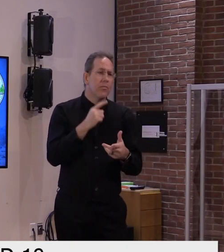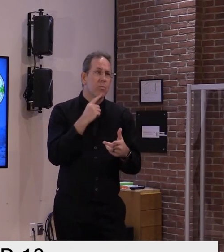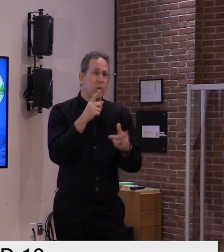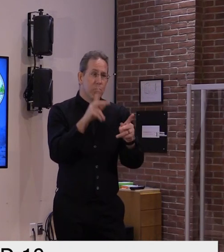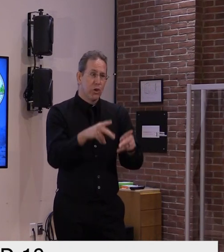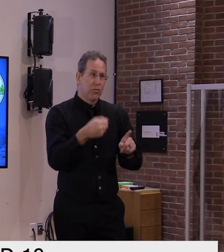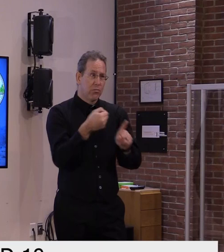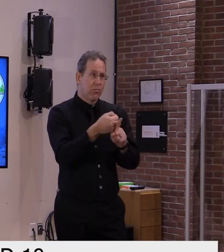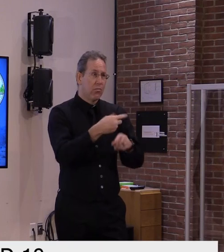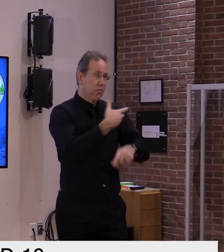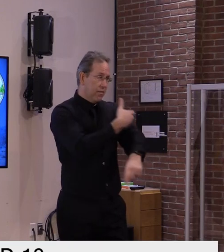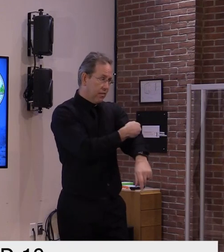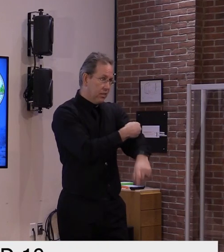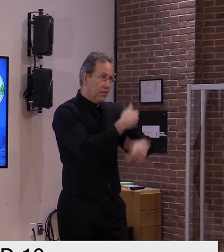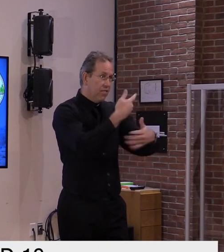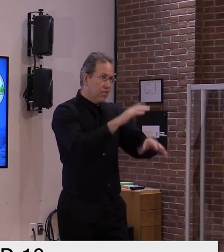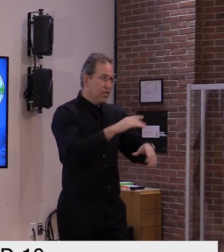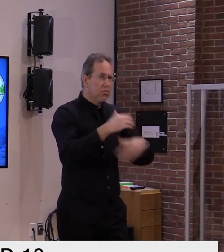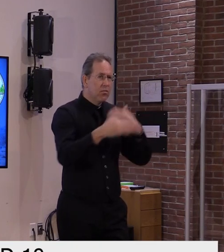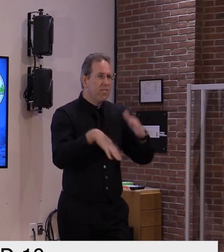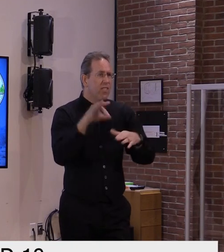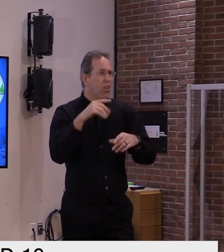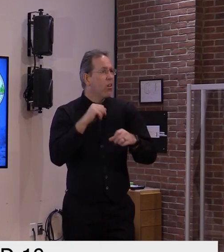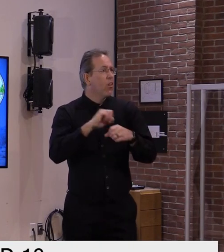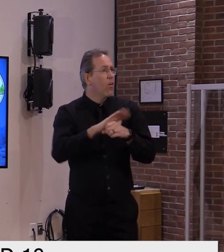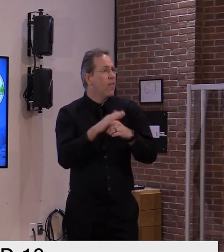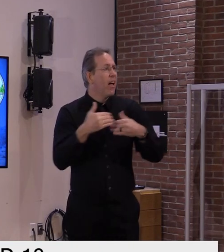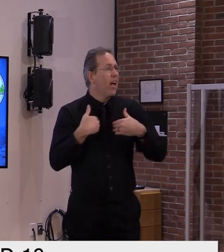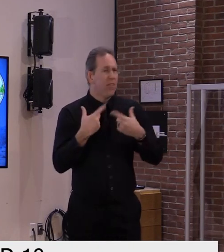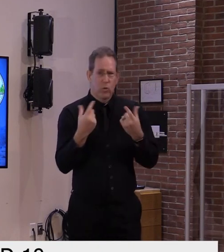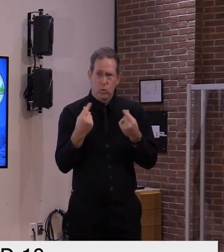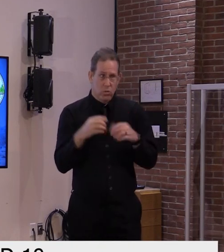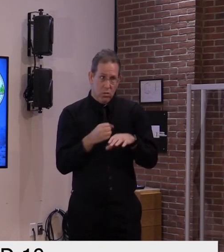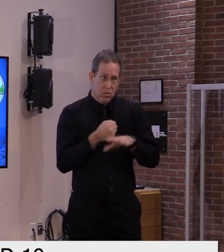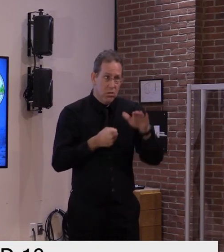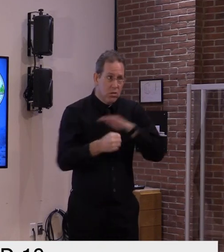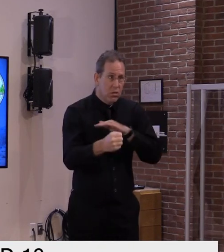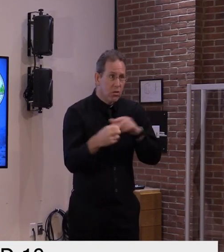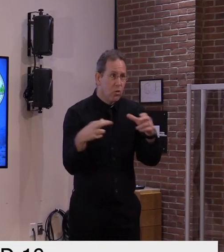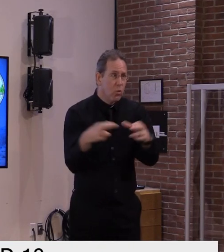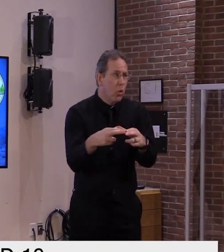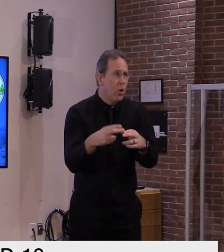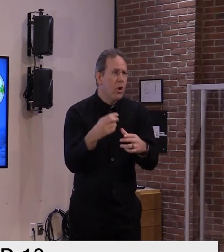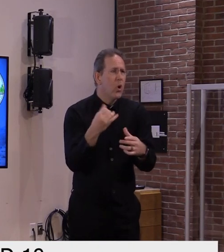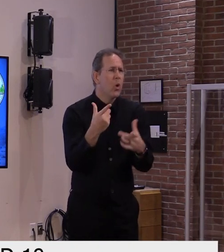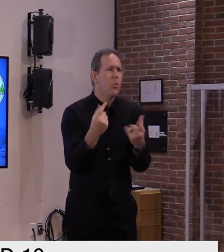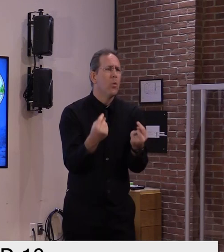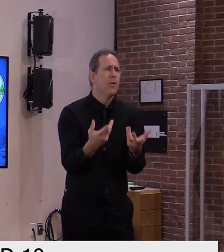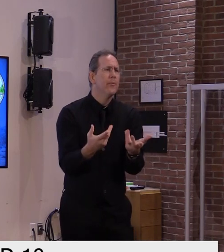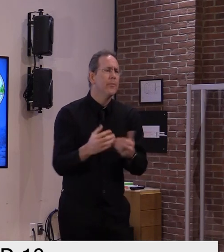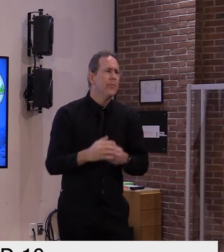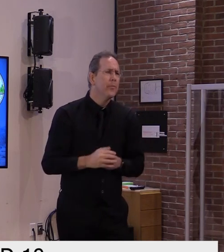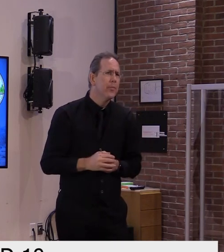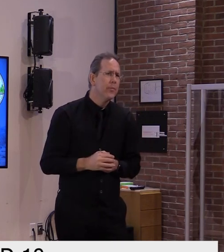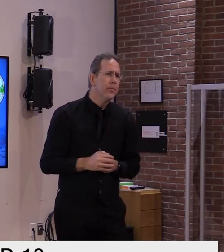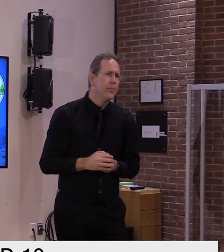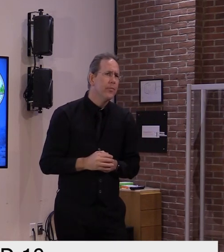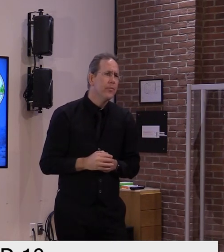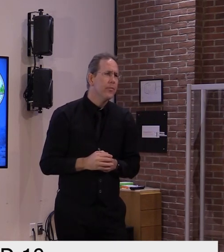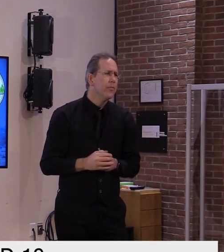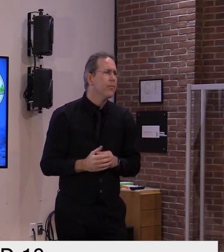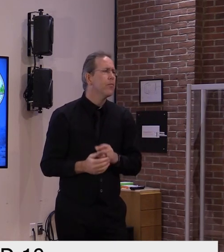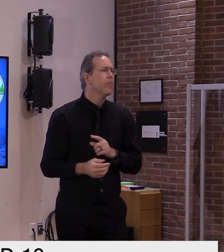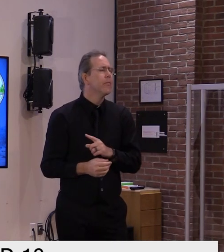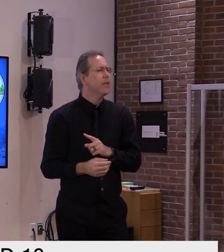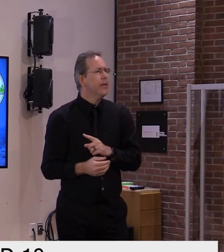usual? And or I guess what would you recommend for someone in that situation? Yeah, I think a lot of it's going to depend on exactly what